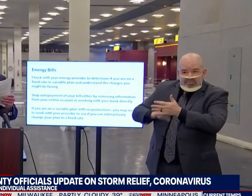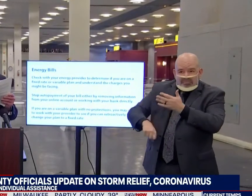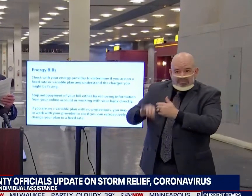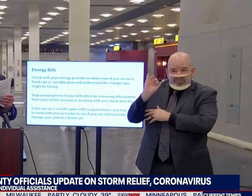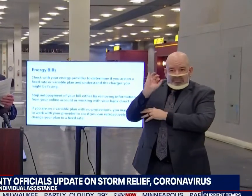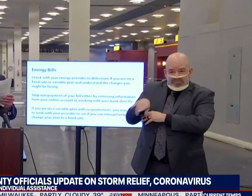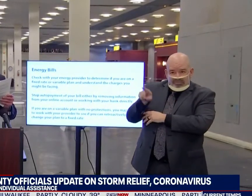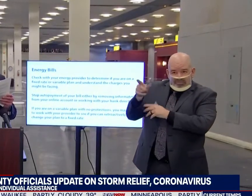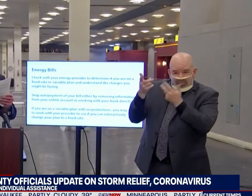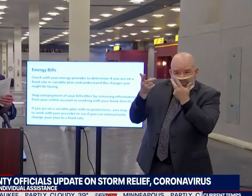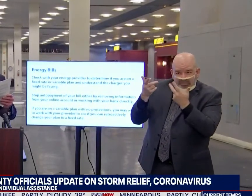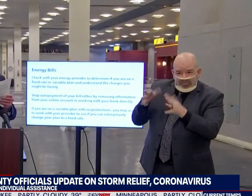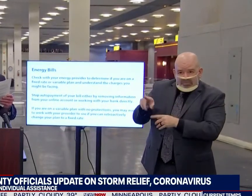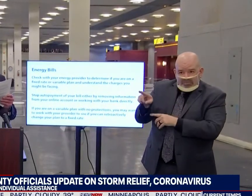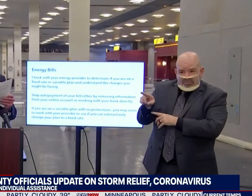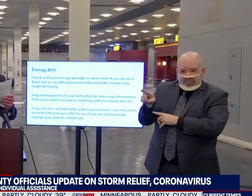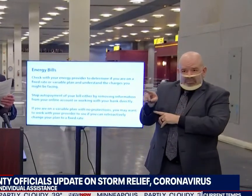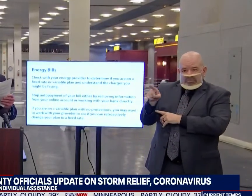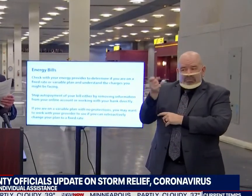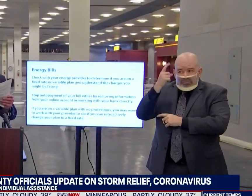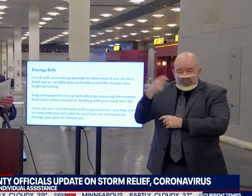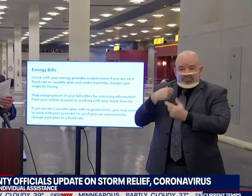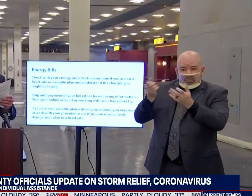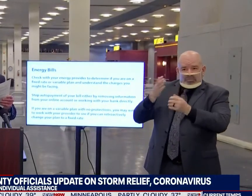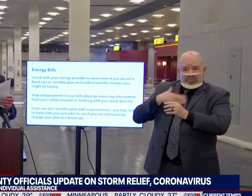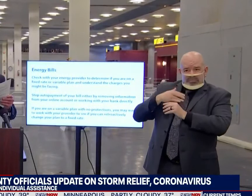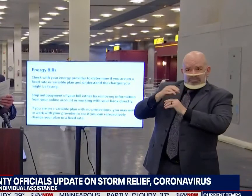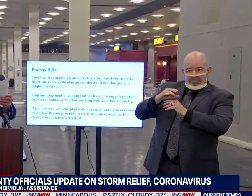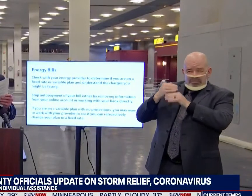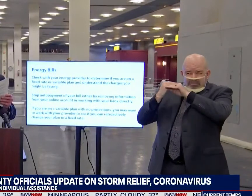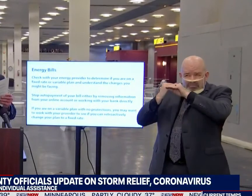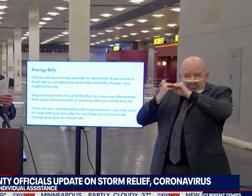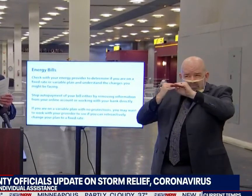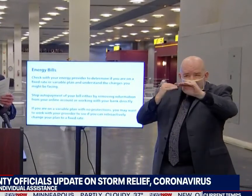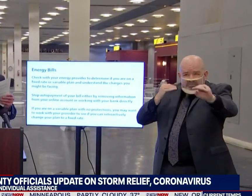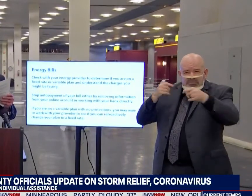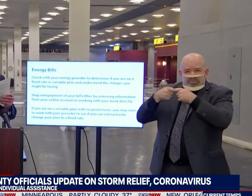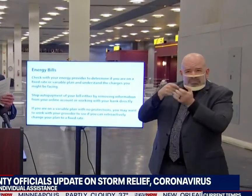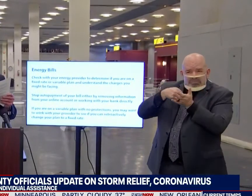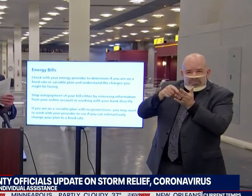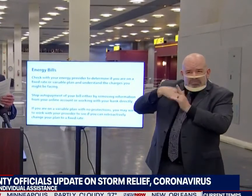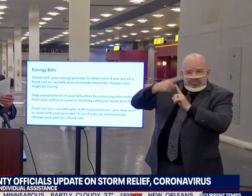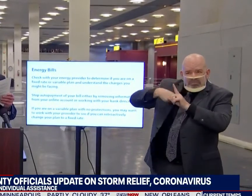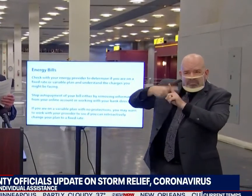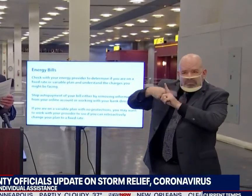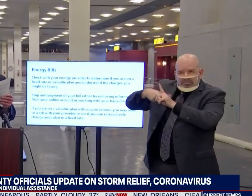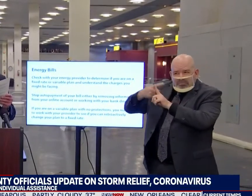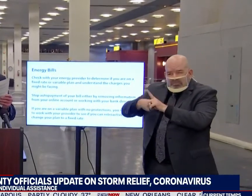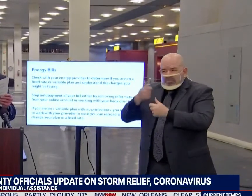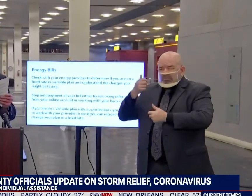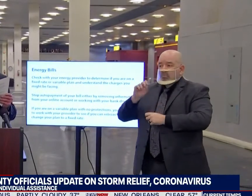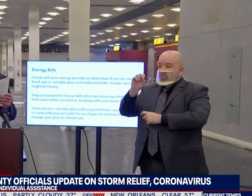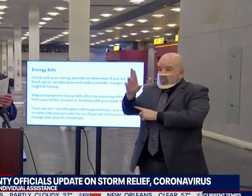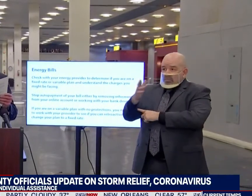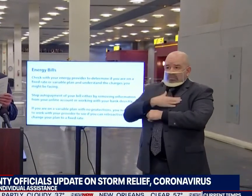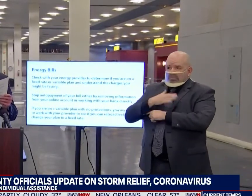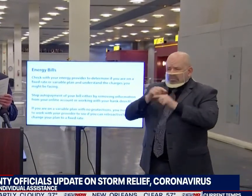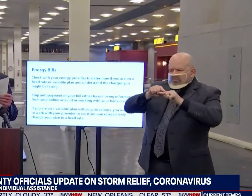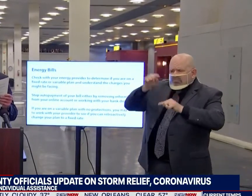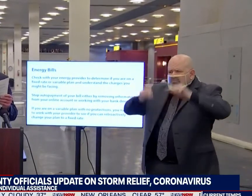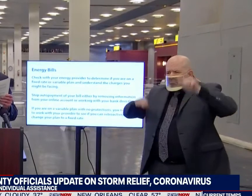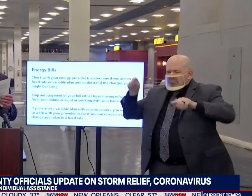bad, and understand the charges you might be facing if you're on a variable rate plan. and and some